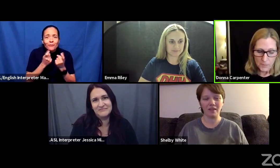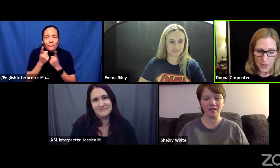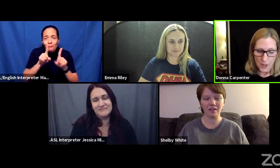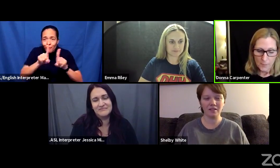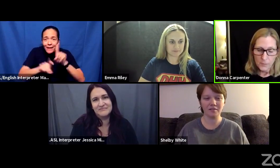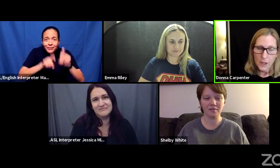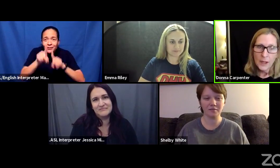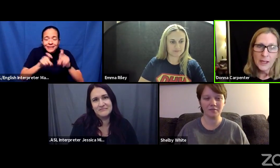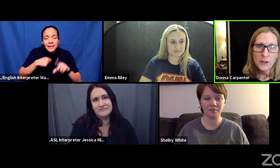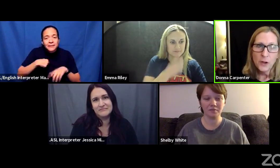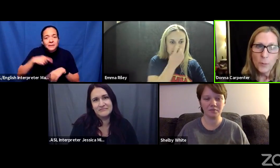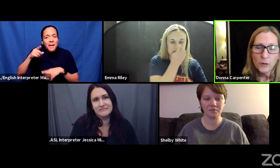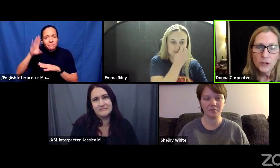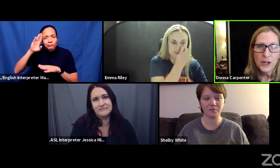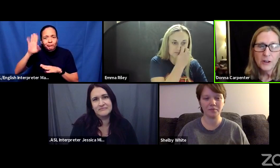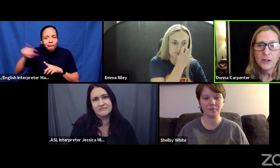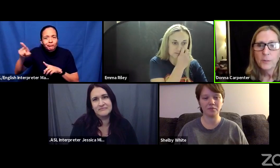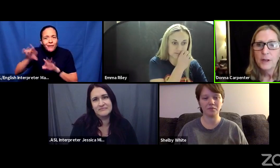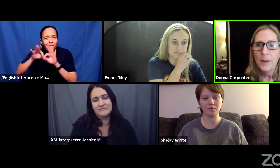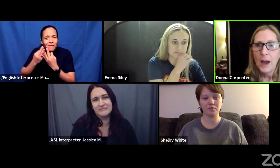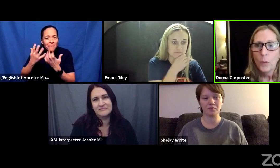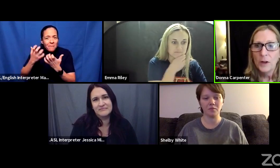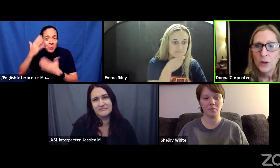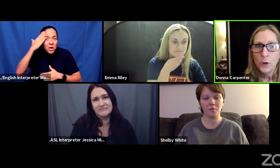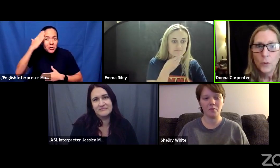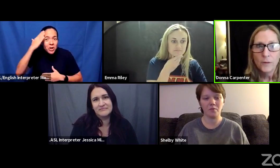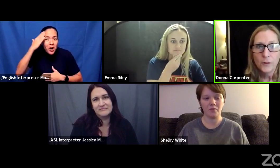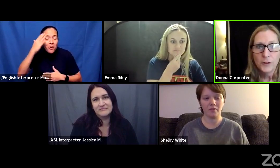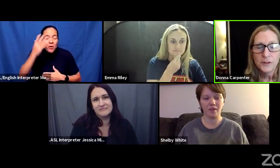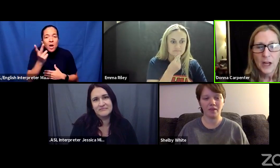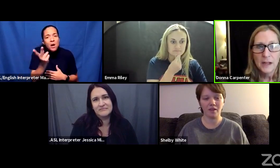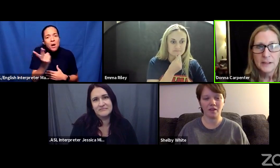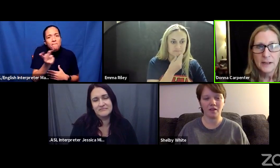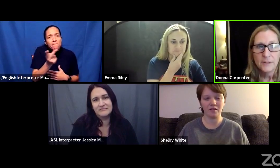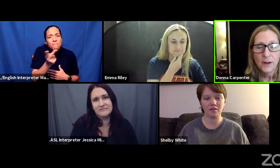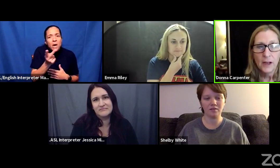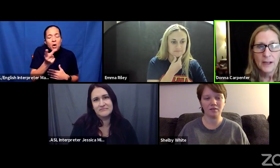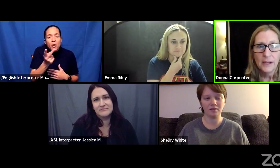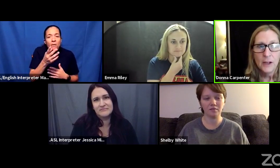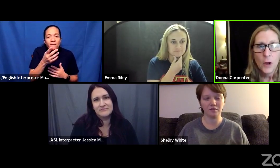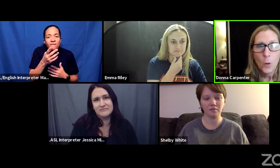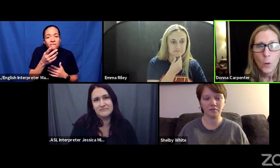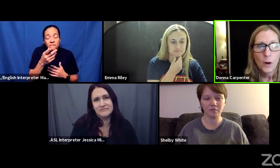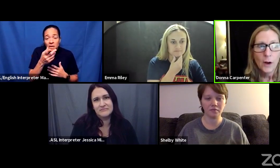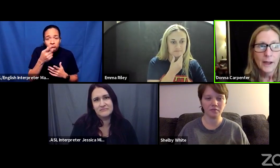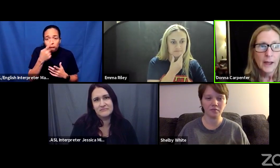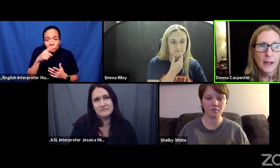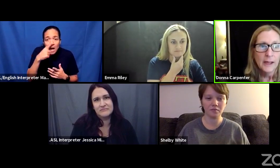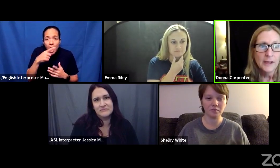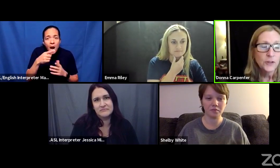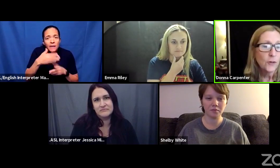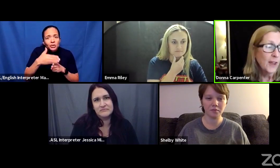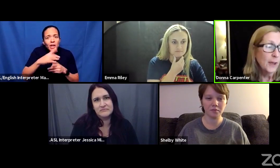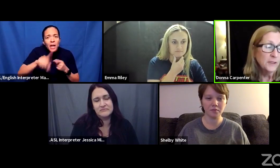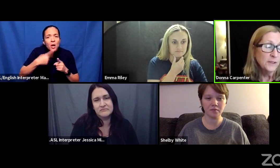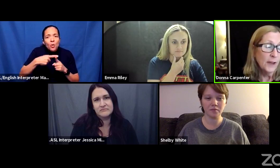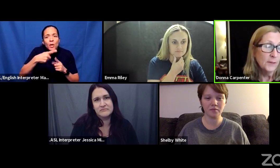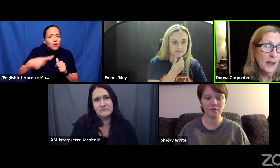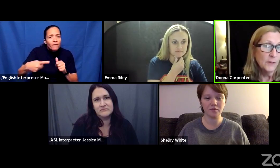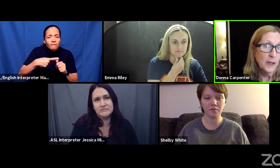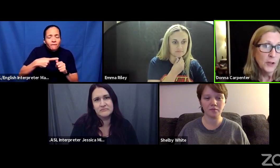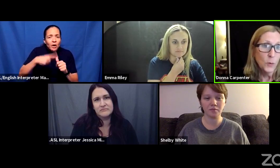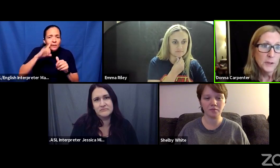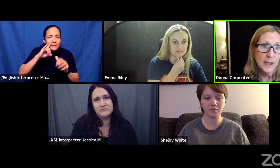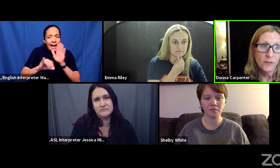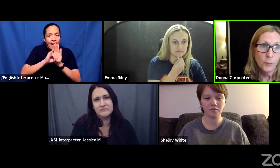know. Can you both share a little bit about when you were first identified, or I guess your families